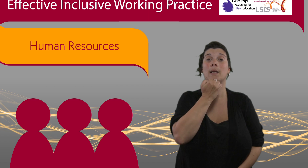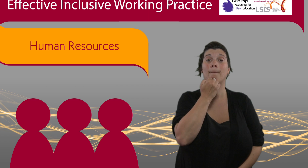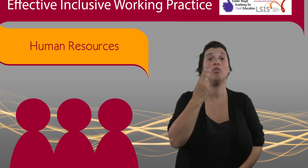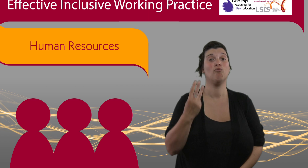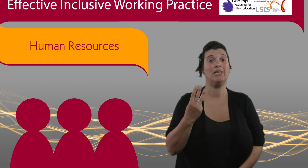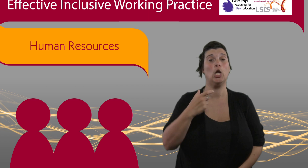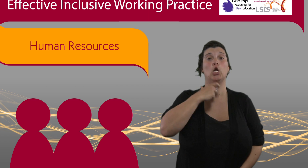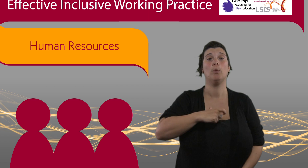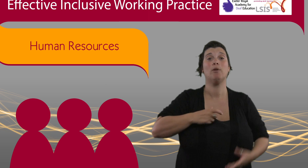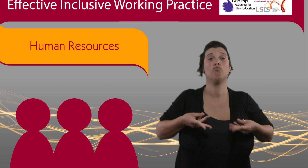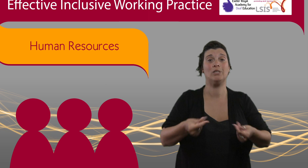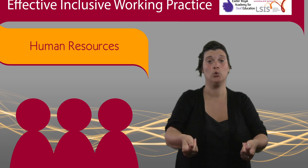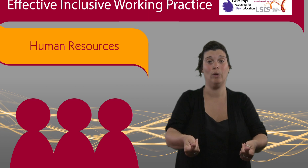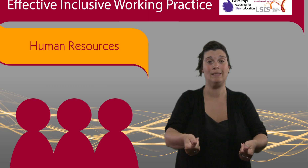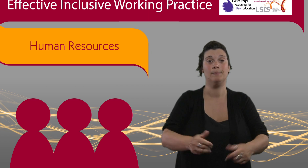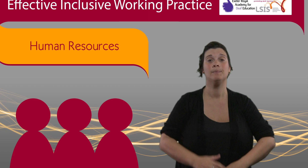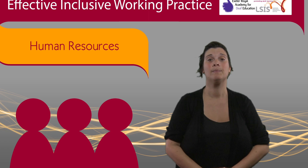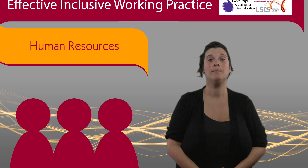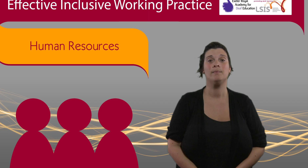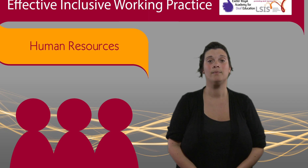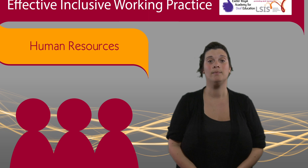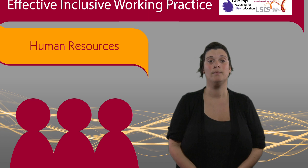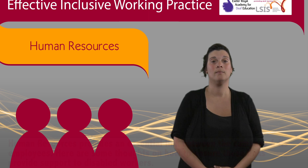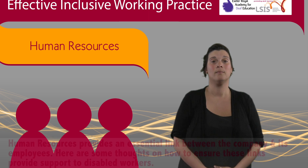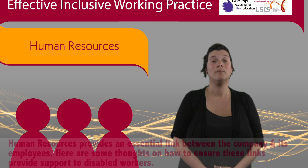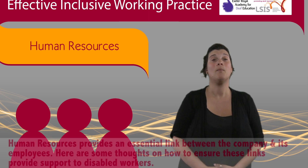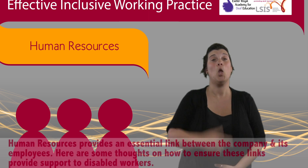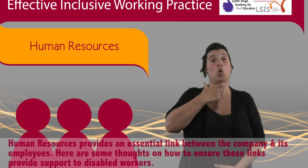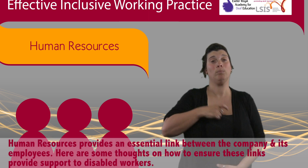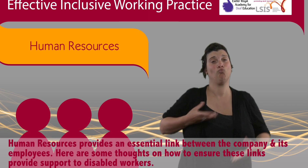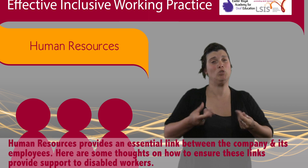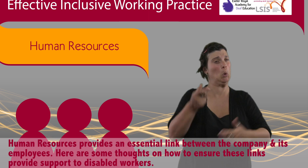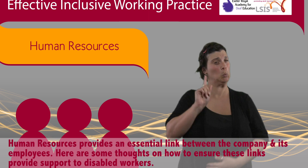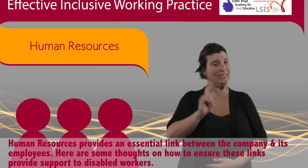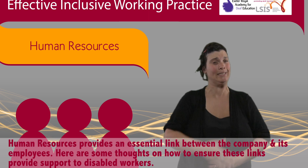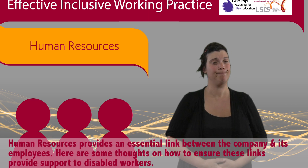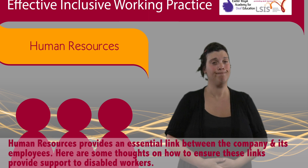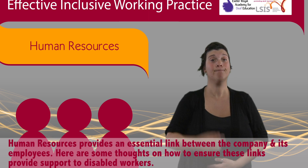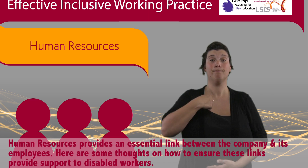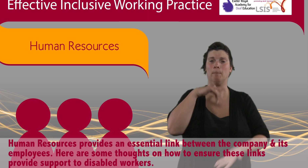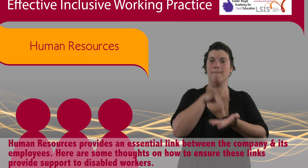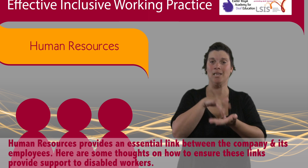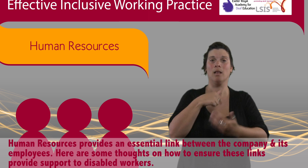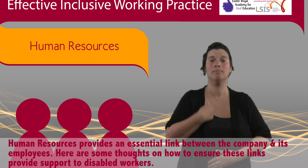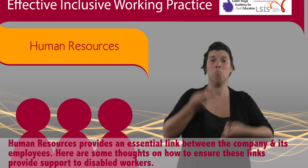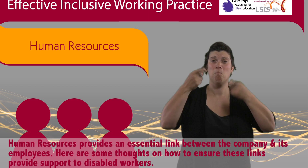Number 3, human resources. Human resources provides an essential link between the company and